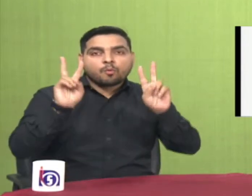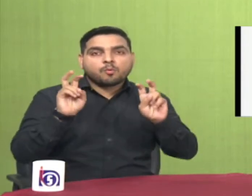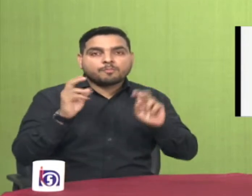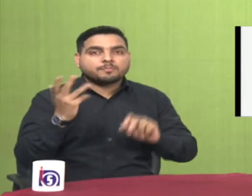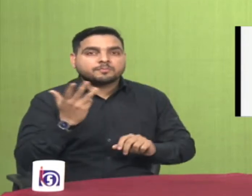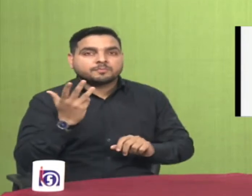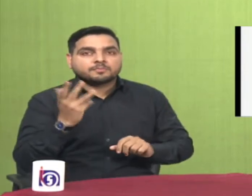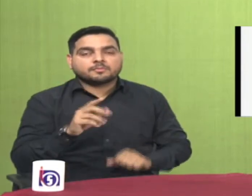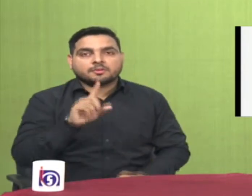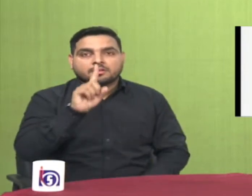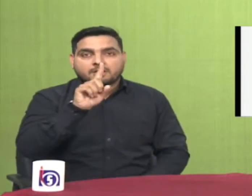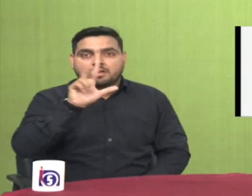Today